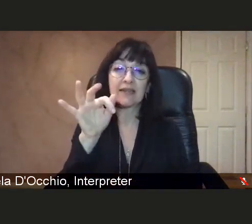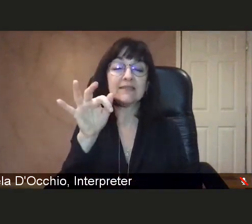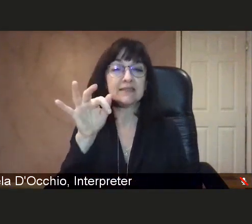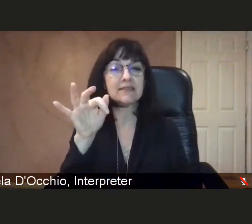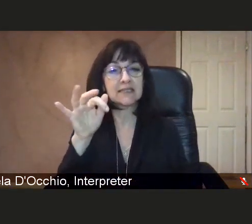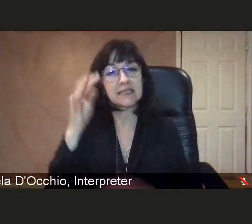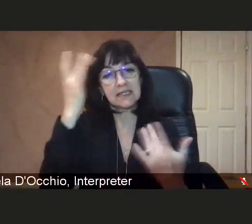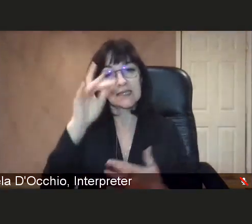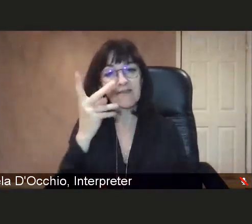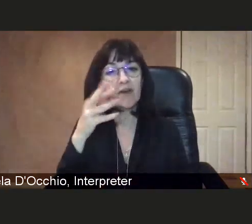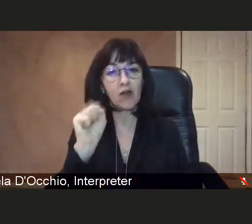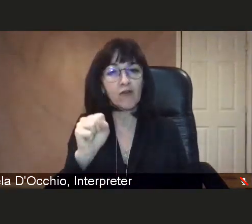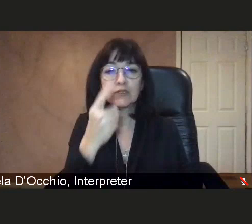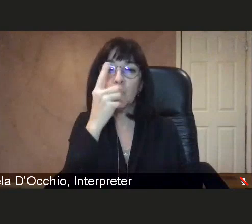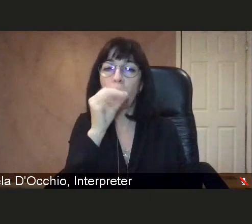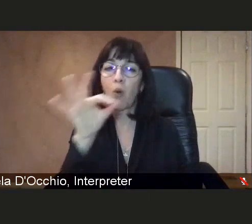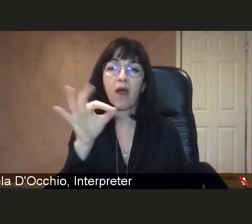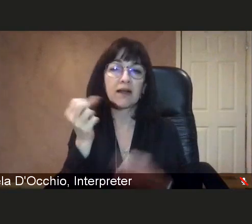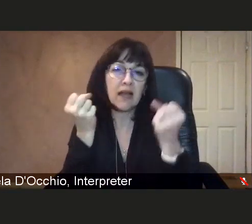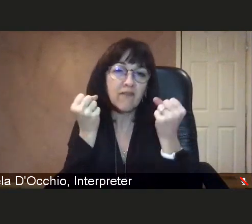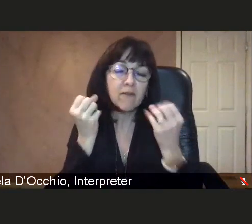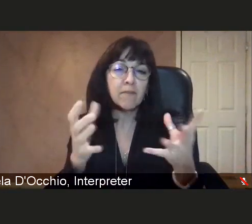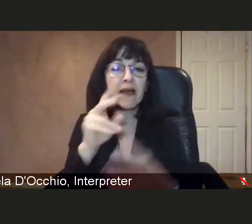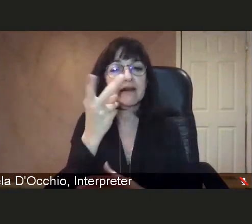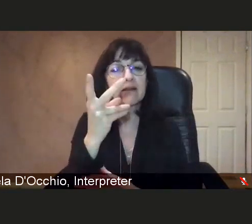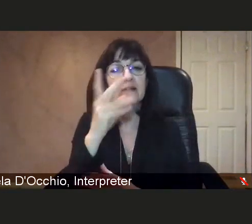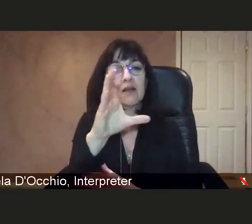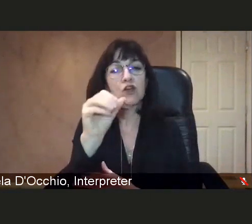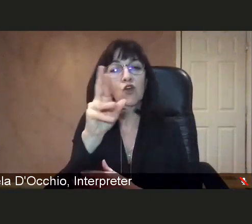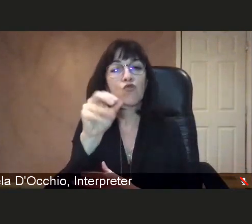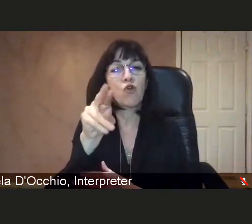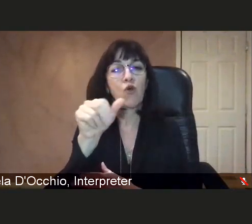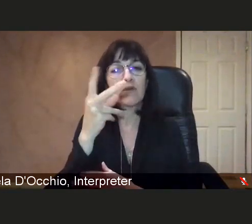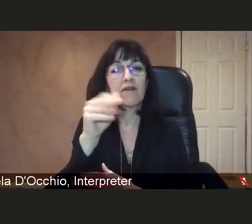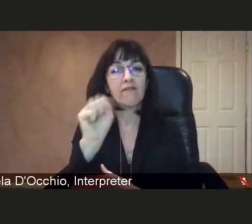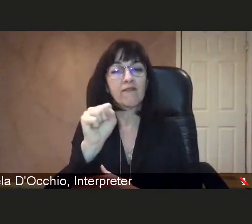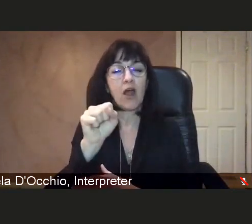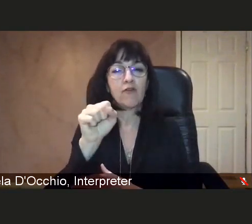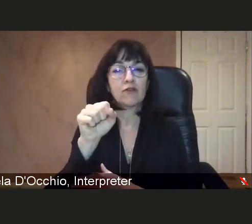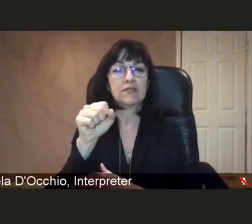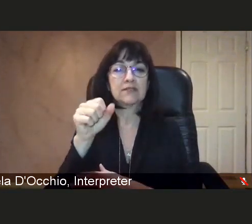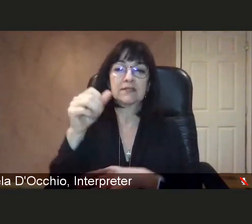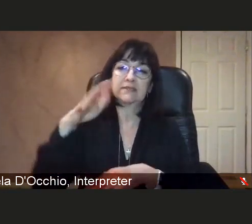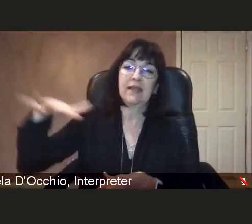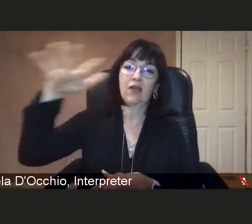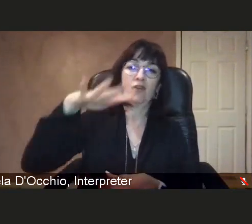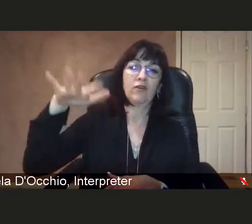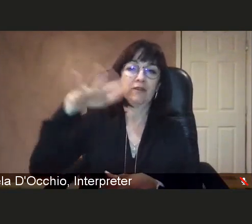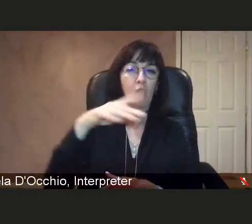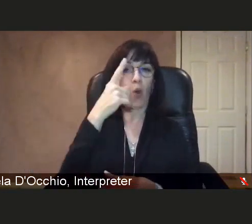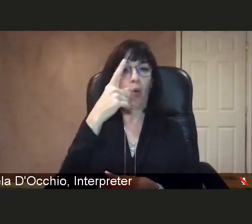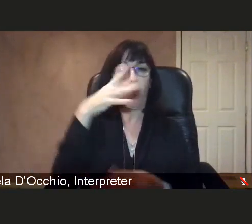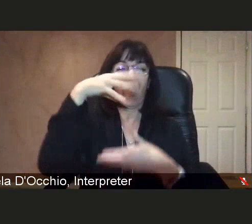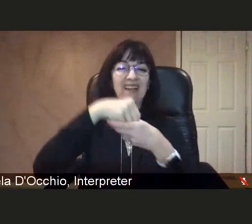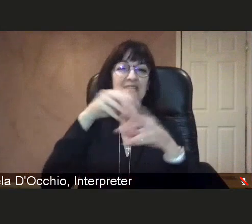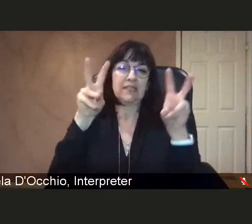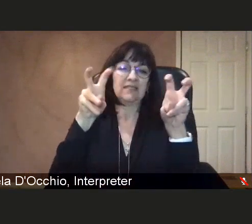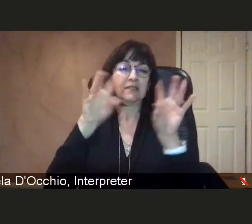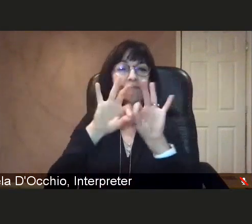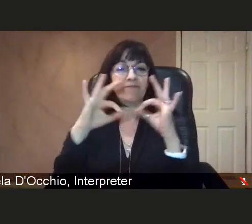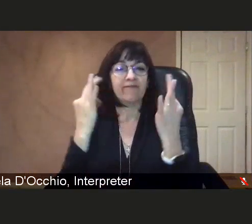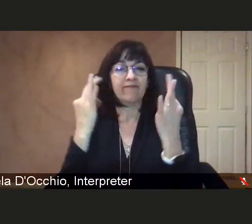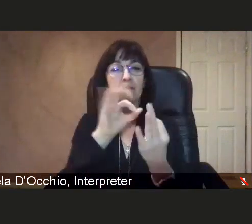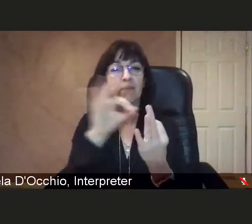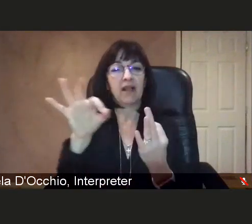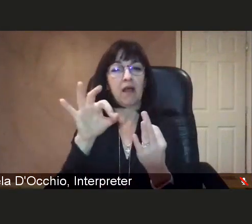of coronaviruses that are out there. It is a large family of viruses. As a matter of fact, most of you have probably